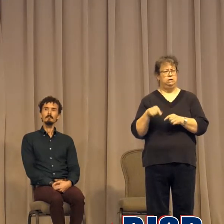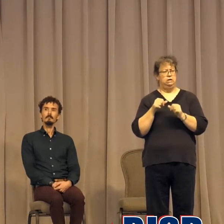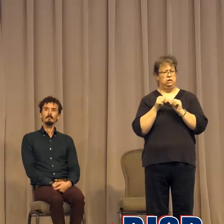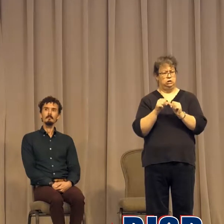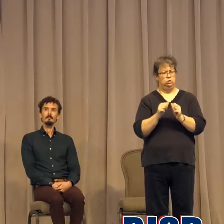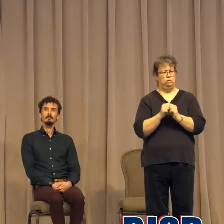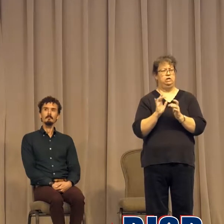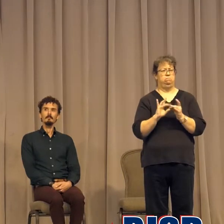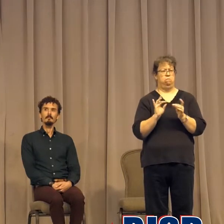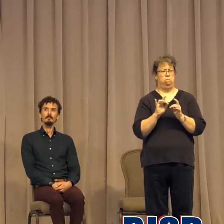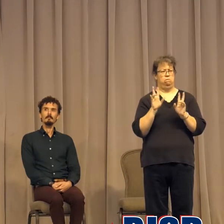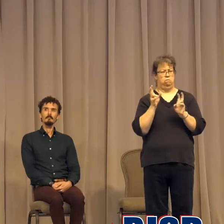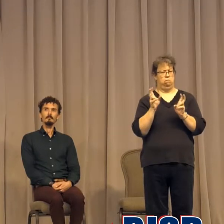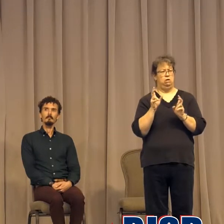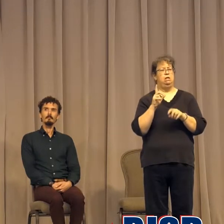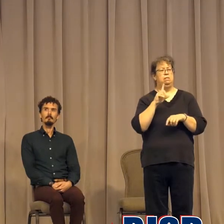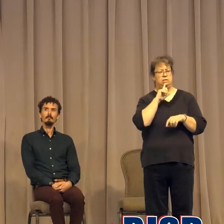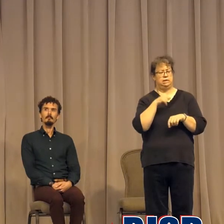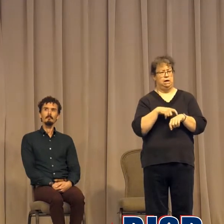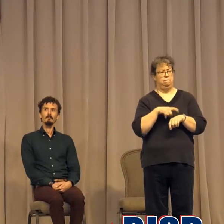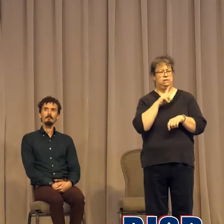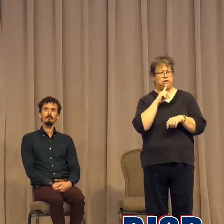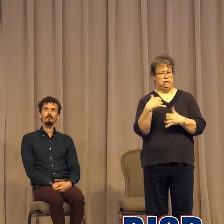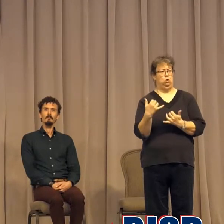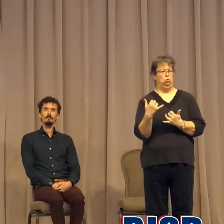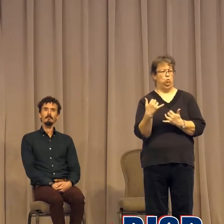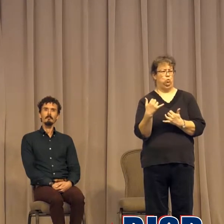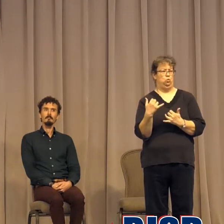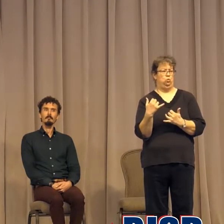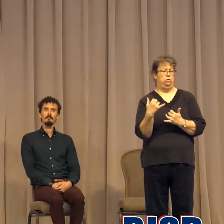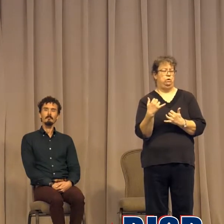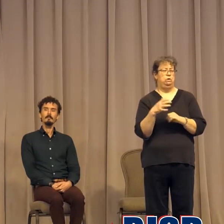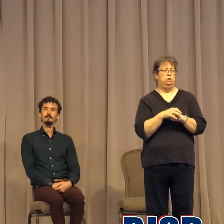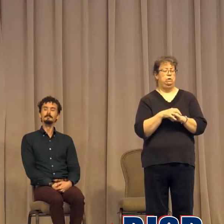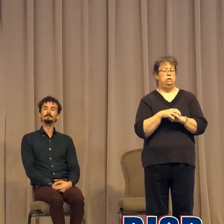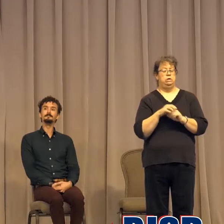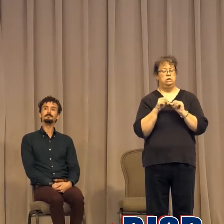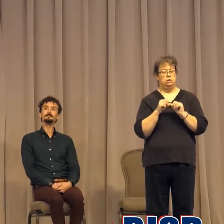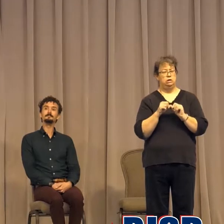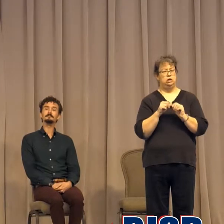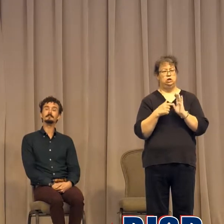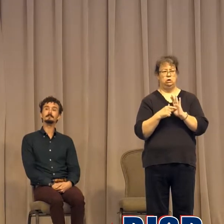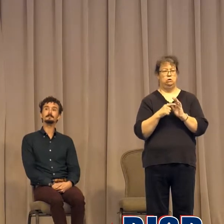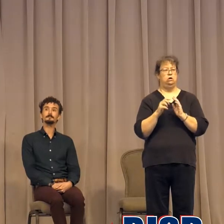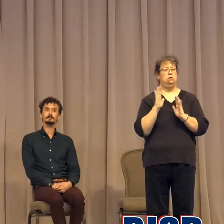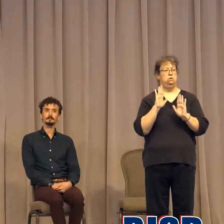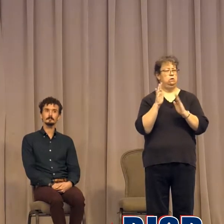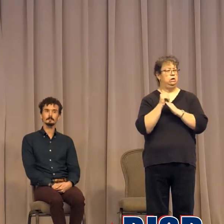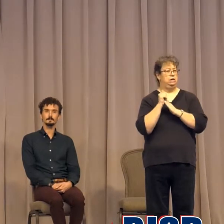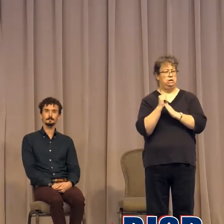his mantra, the time is now. He showed incredible